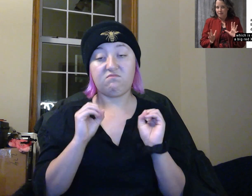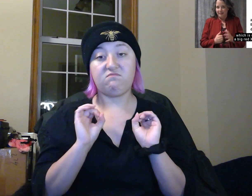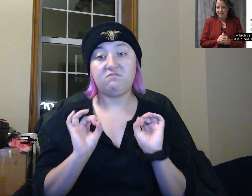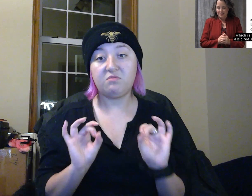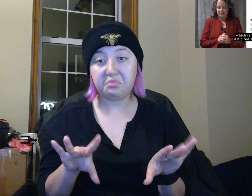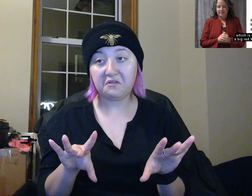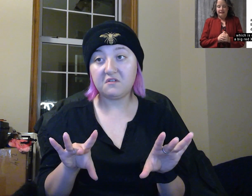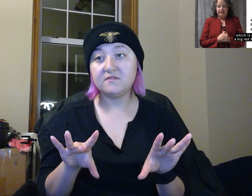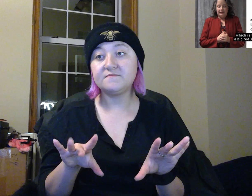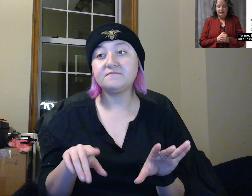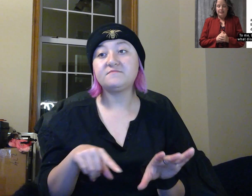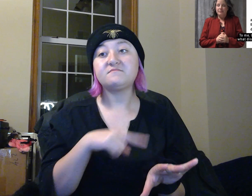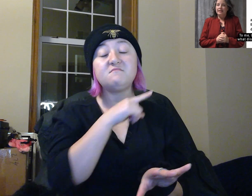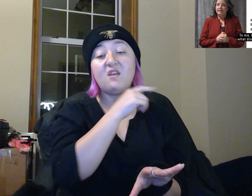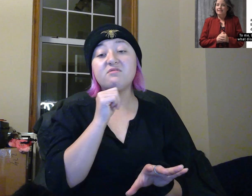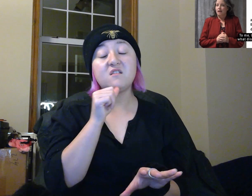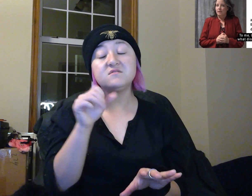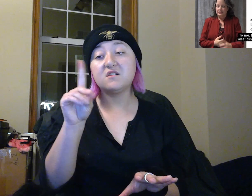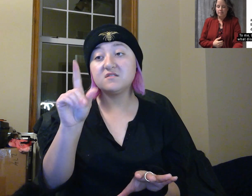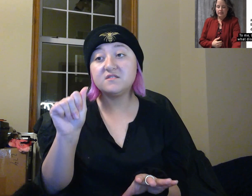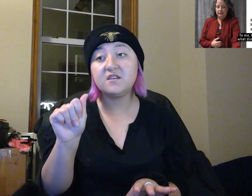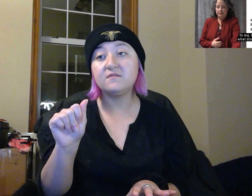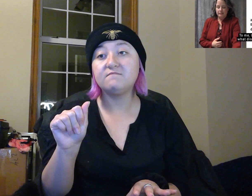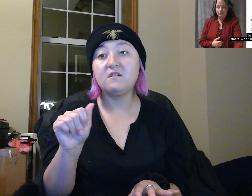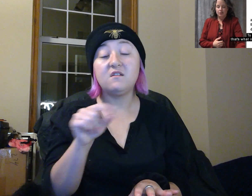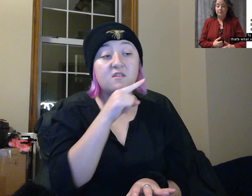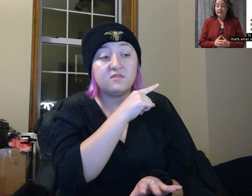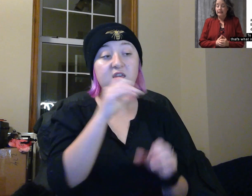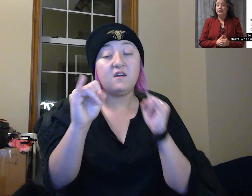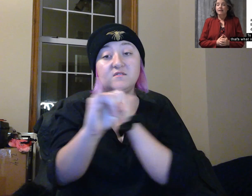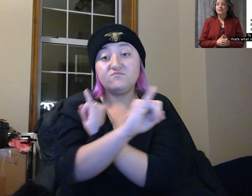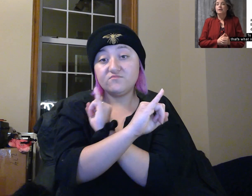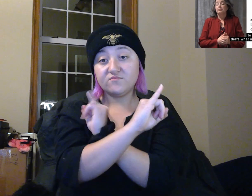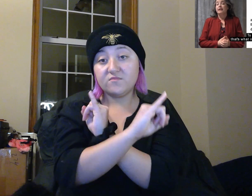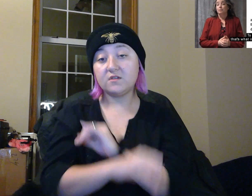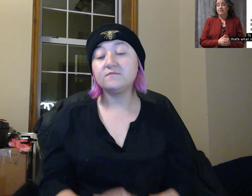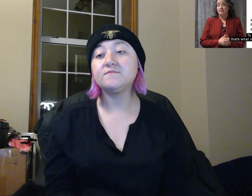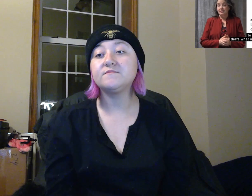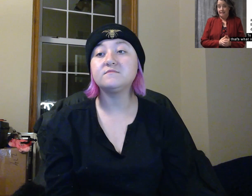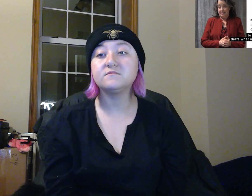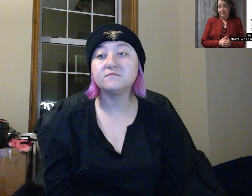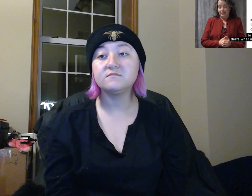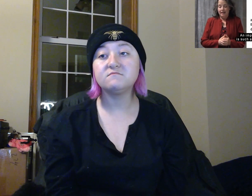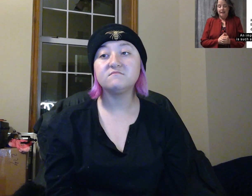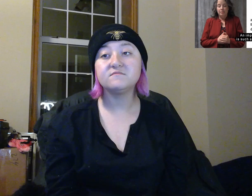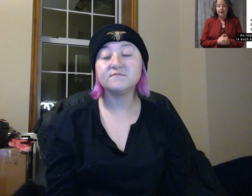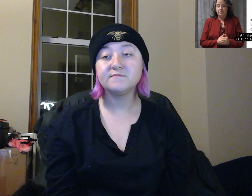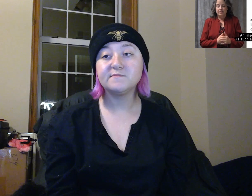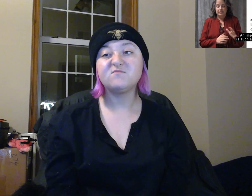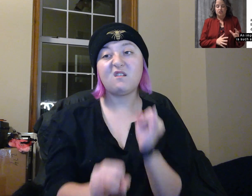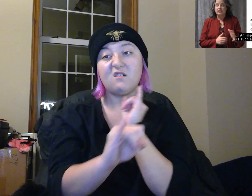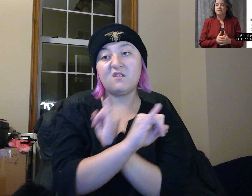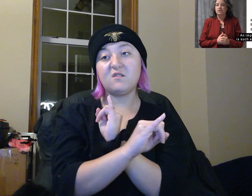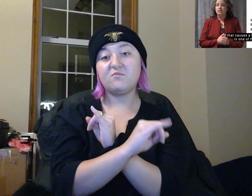is why I have the big red X through it. To me, that's not what disability is. To me, that's what impairment is. An